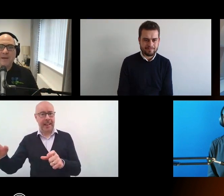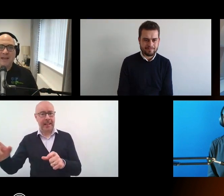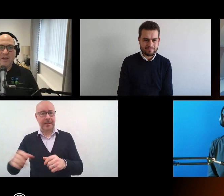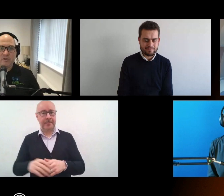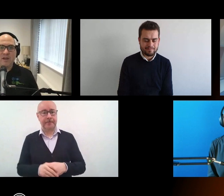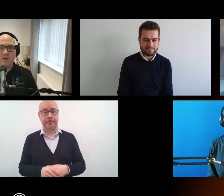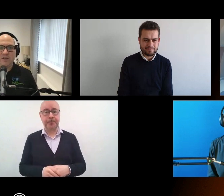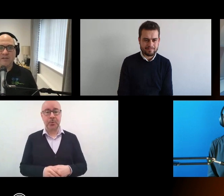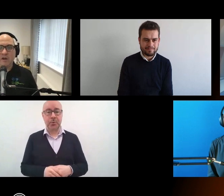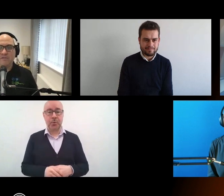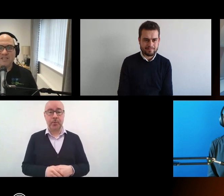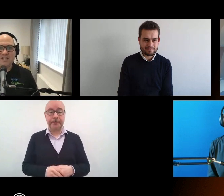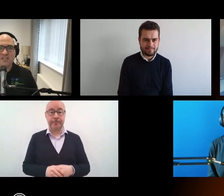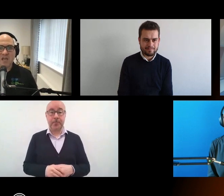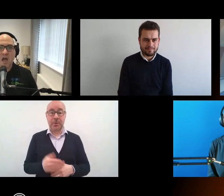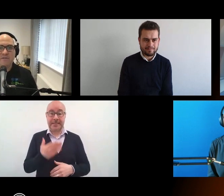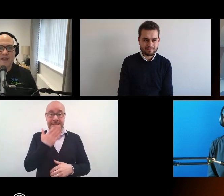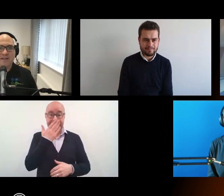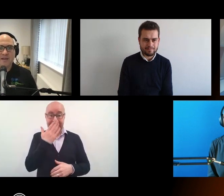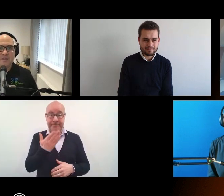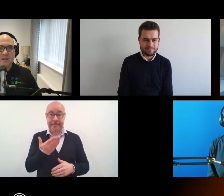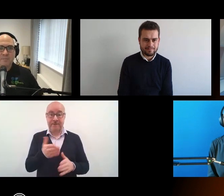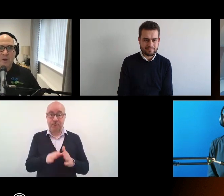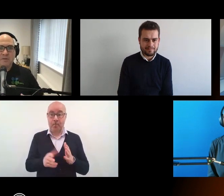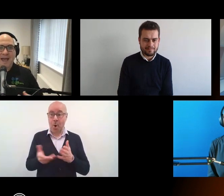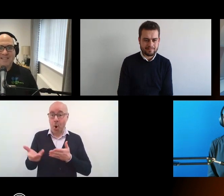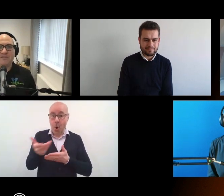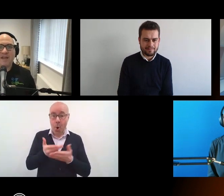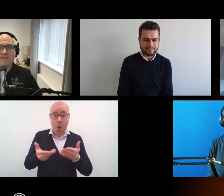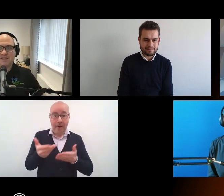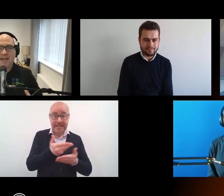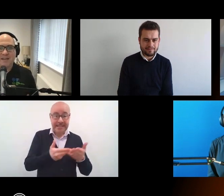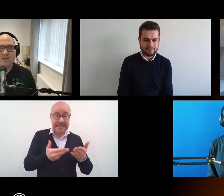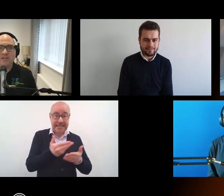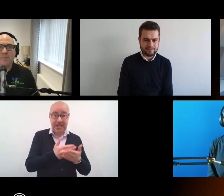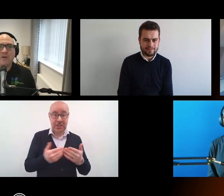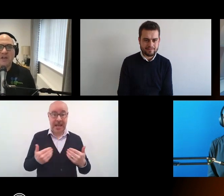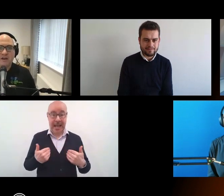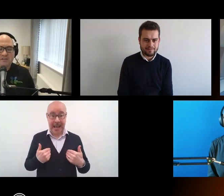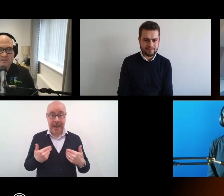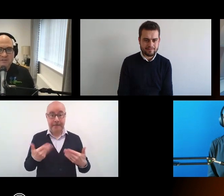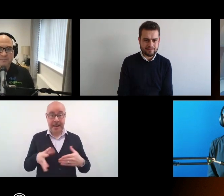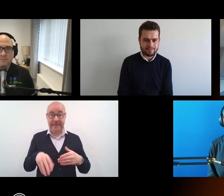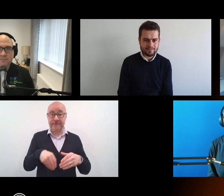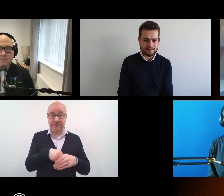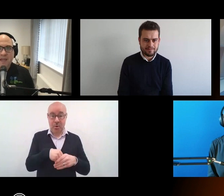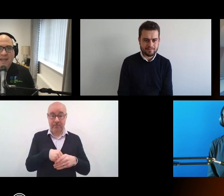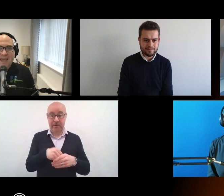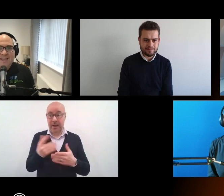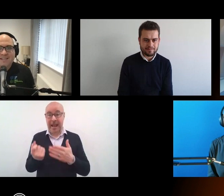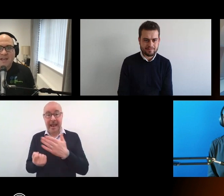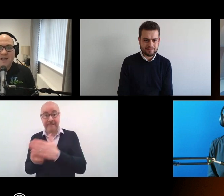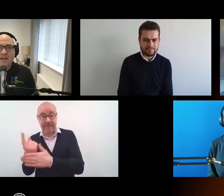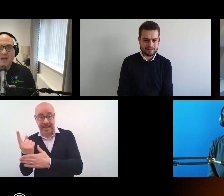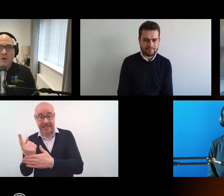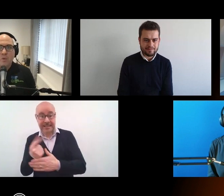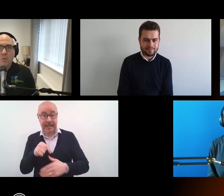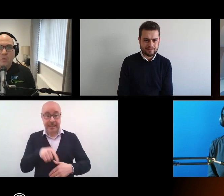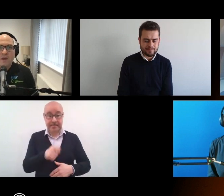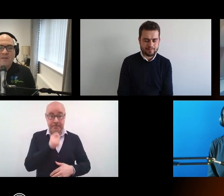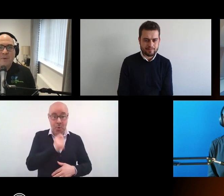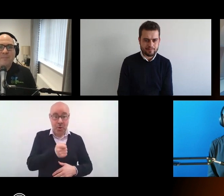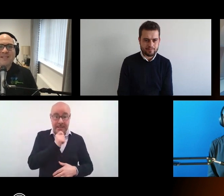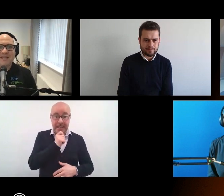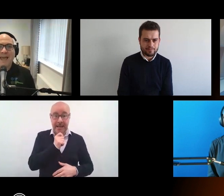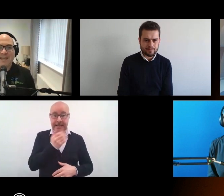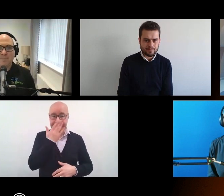been commonly agreed on in the conversations that I've had both at events and on this podcast is that